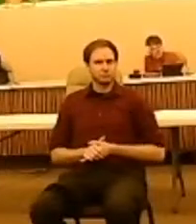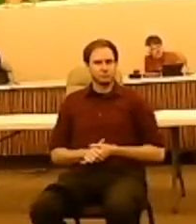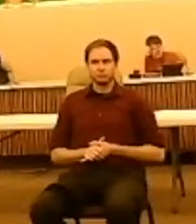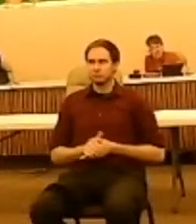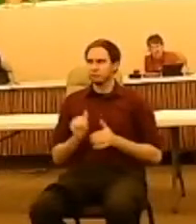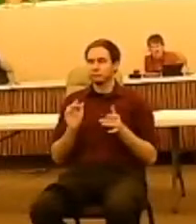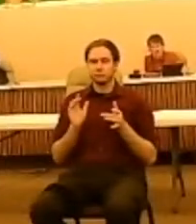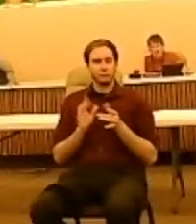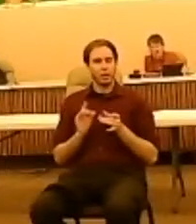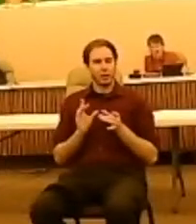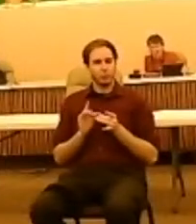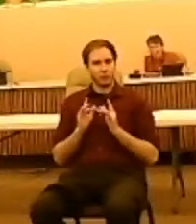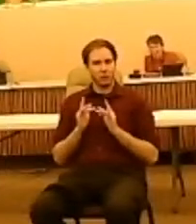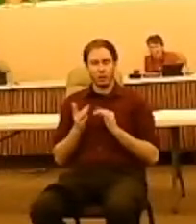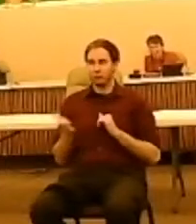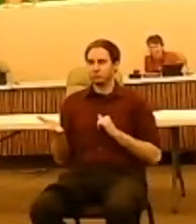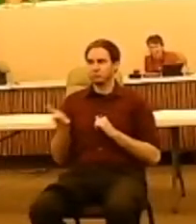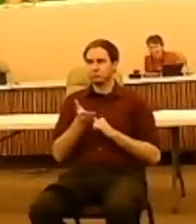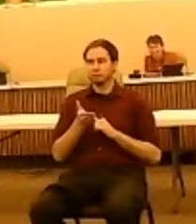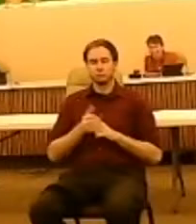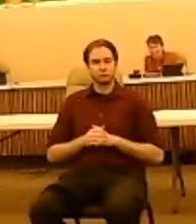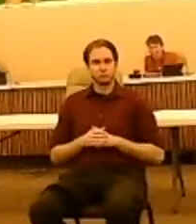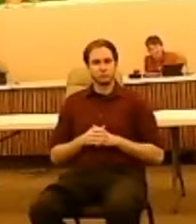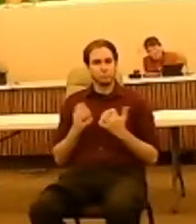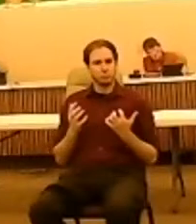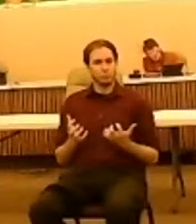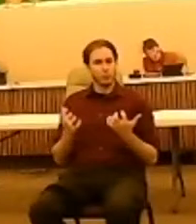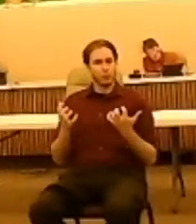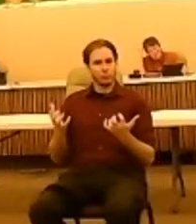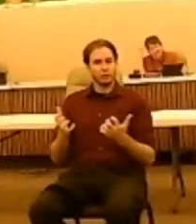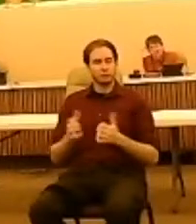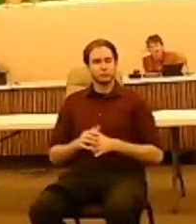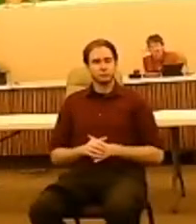any comments online from the public?